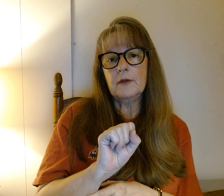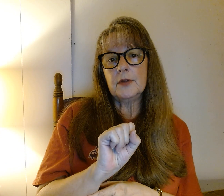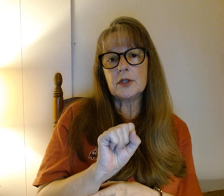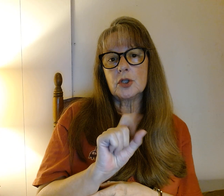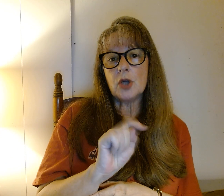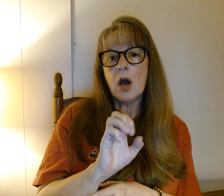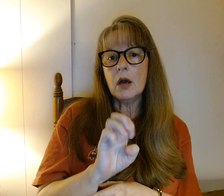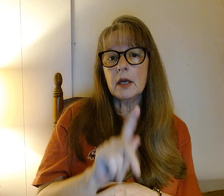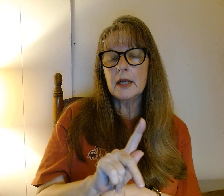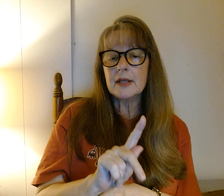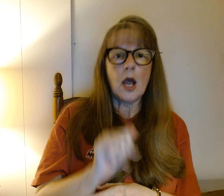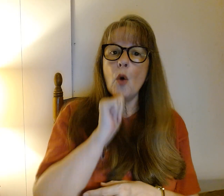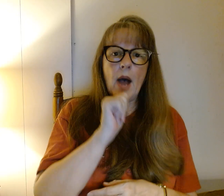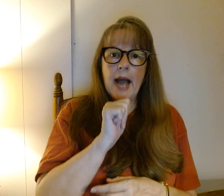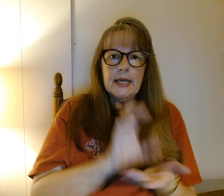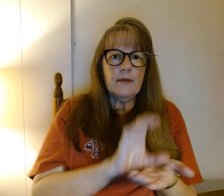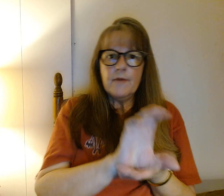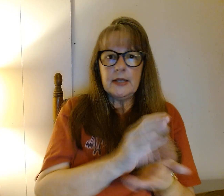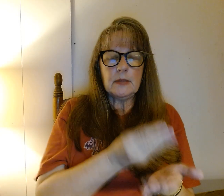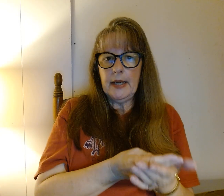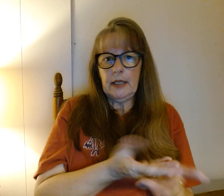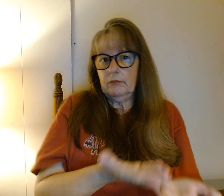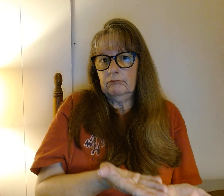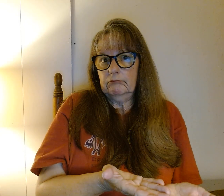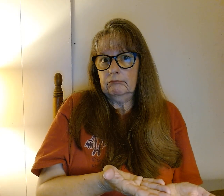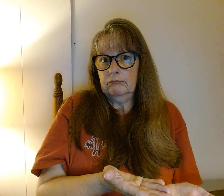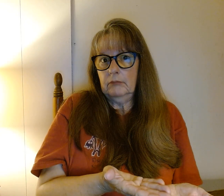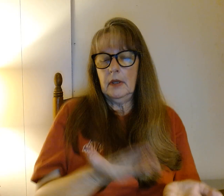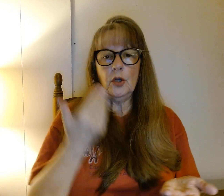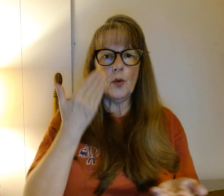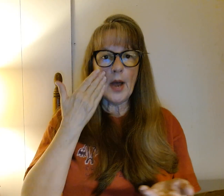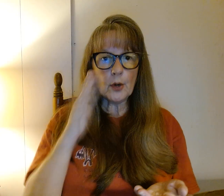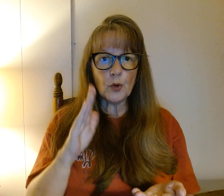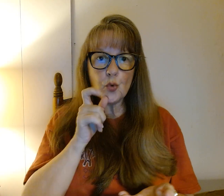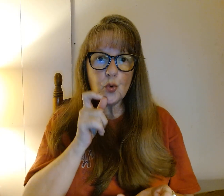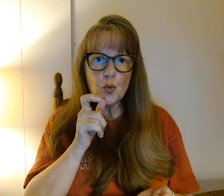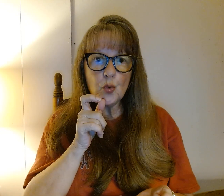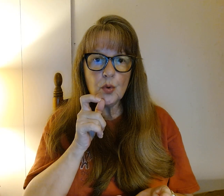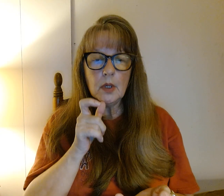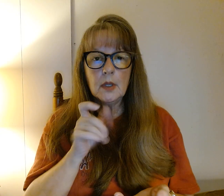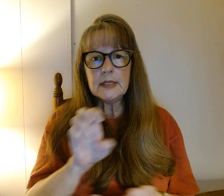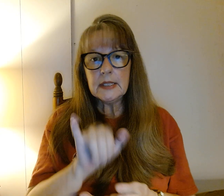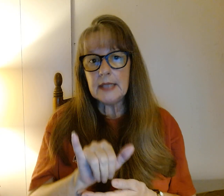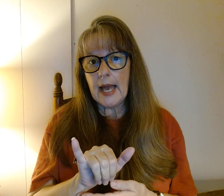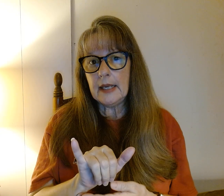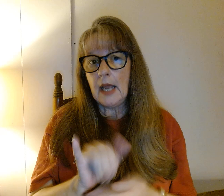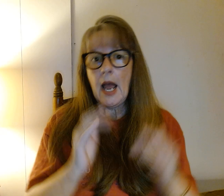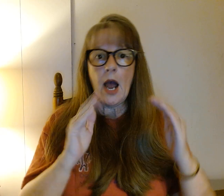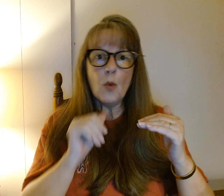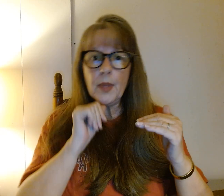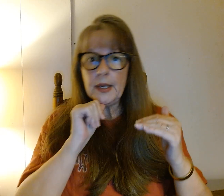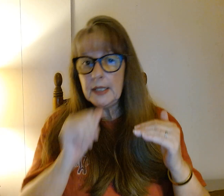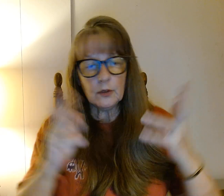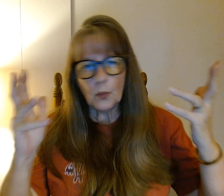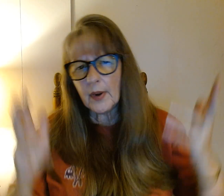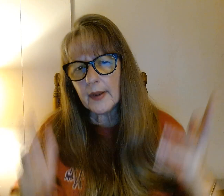a stock, say, oh, I didn't invest money. I don't know who did that. I hope they didn't, or whatever